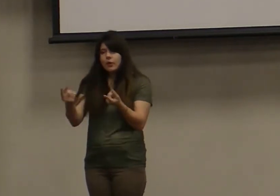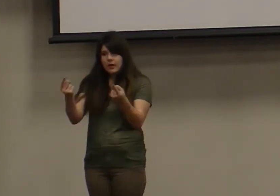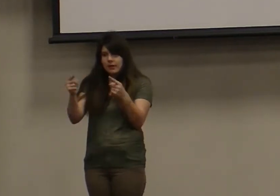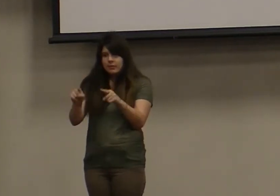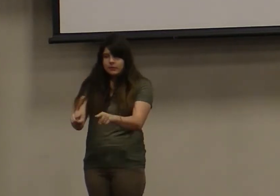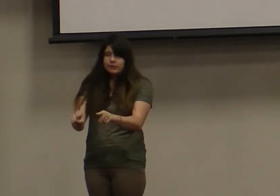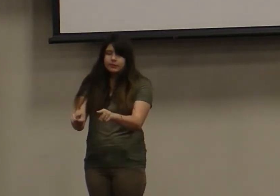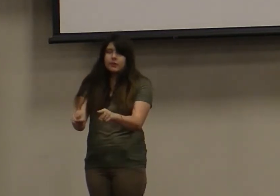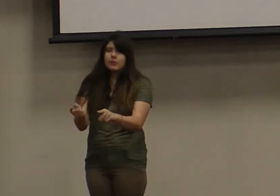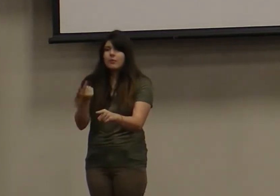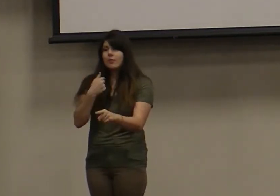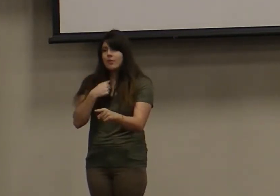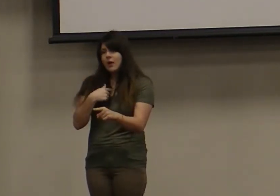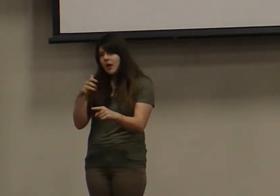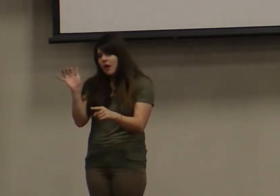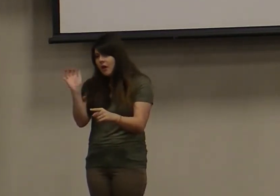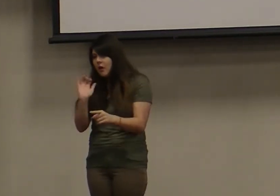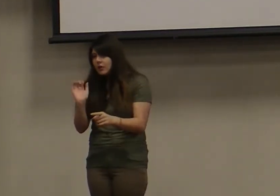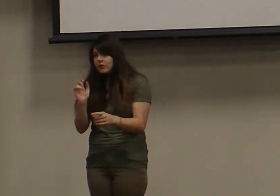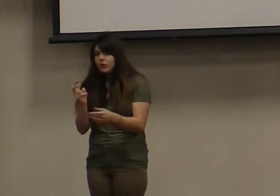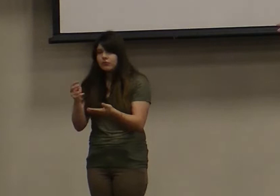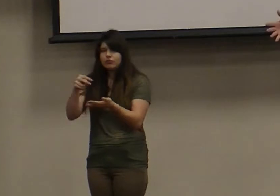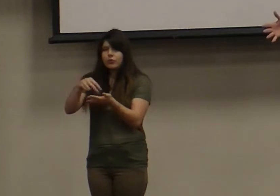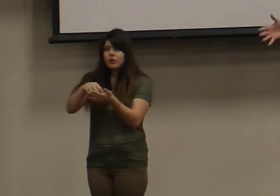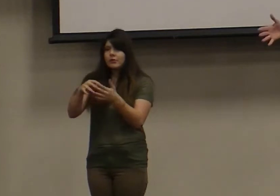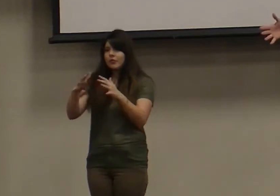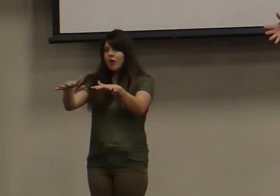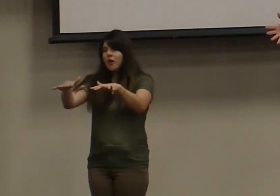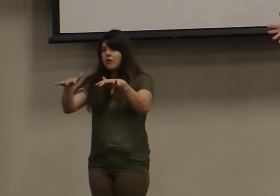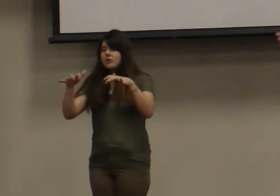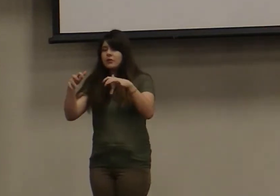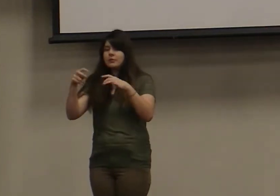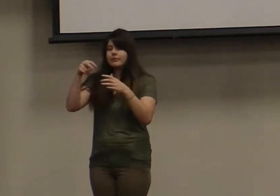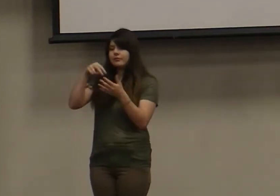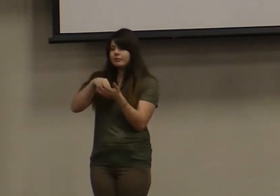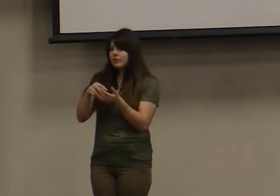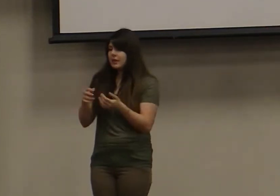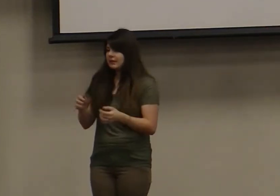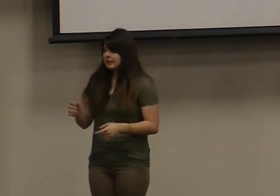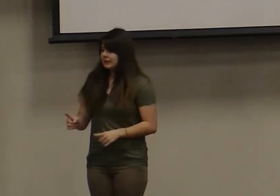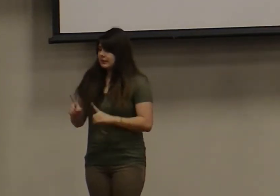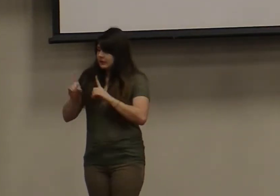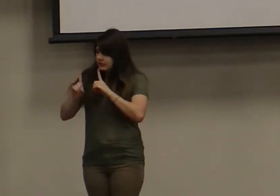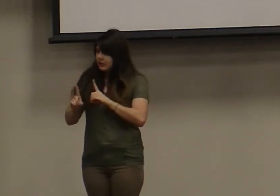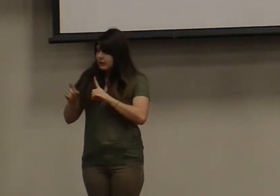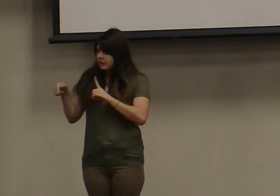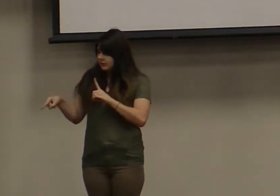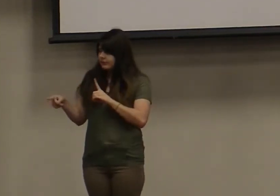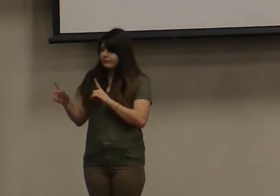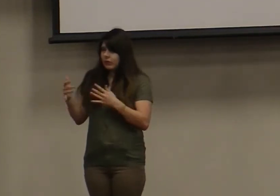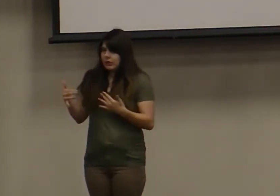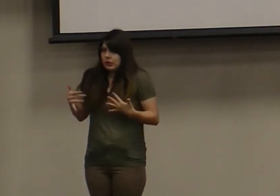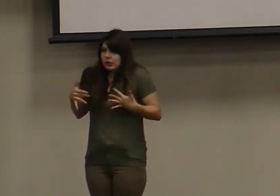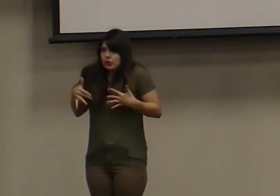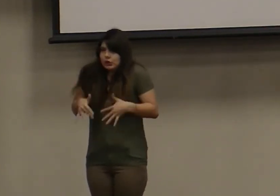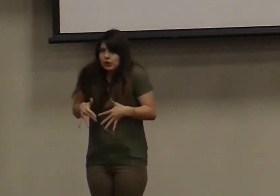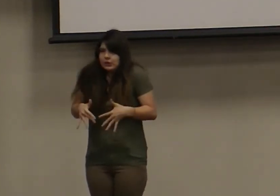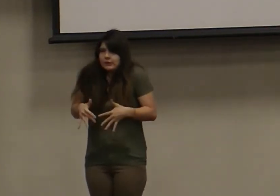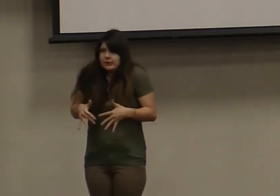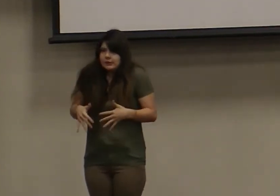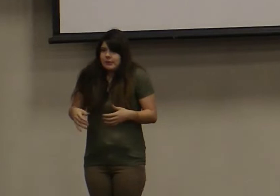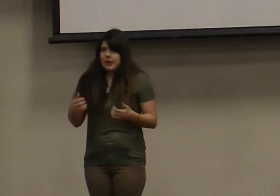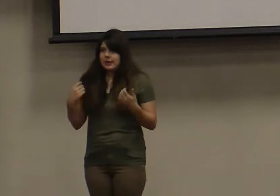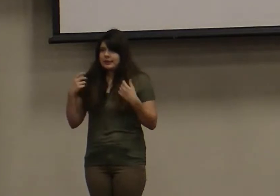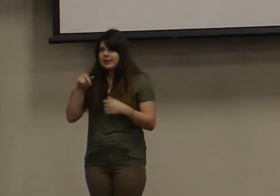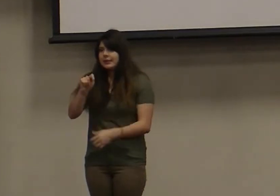But I also have stood at the front of the auditorium, standing there beside a nervous young man in a tuxedo, there